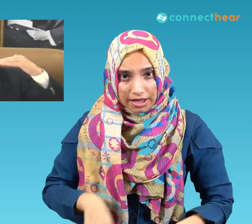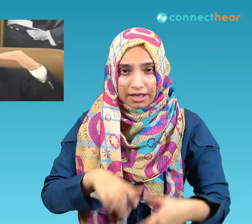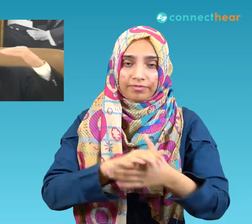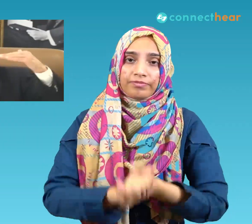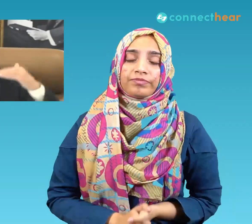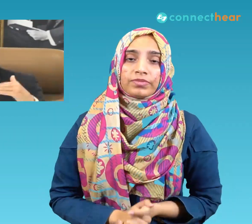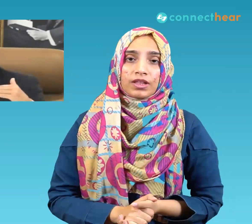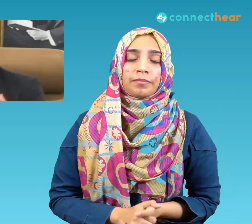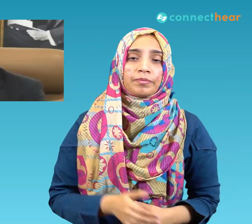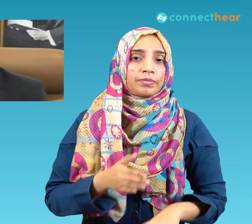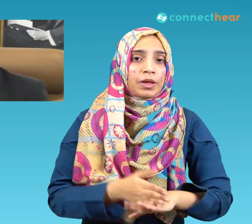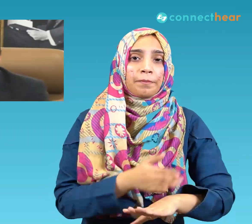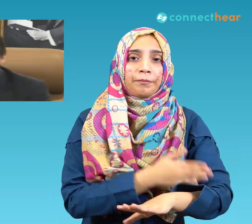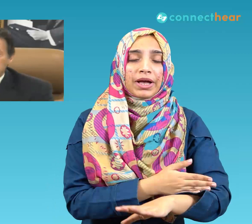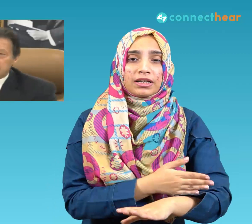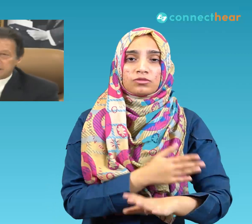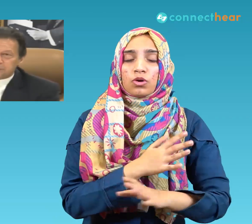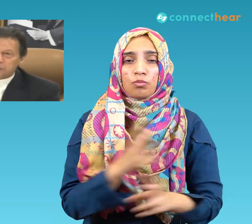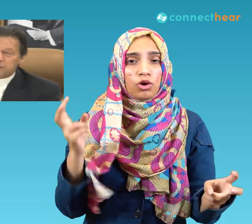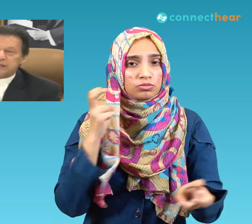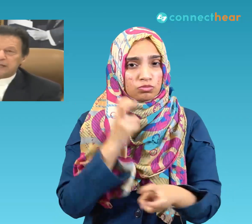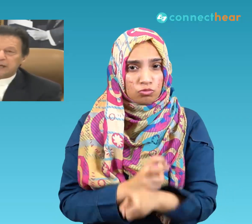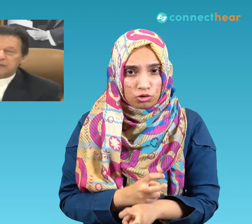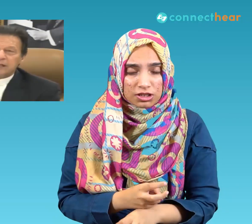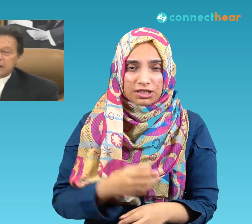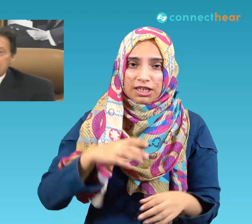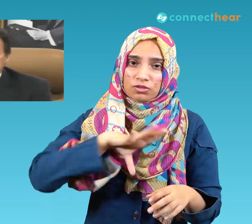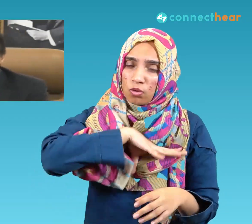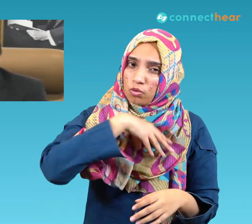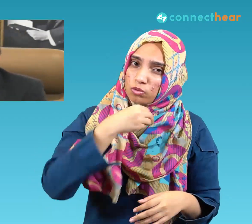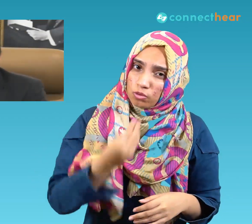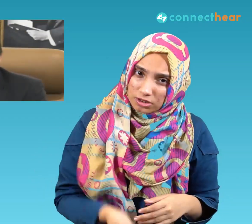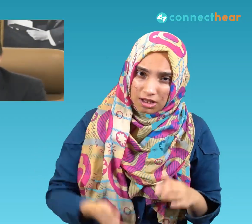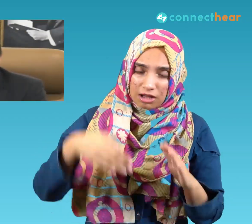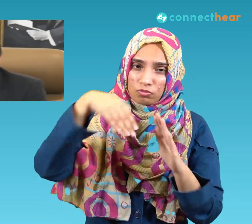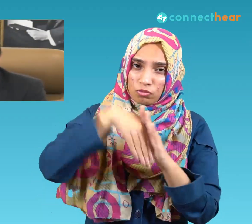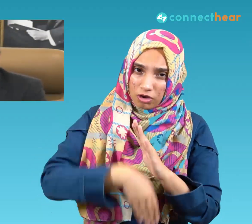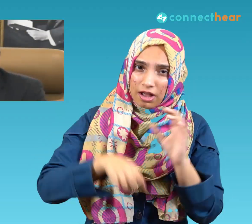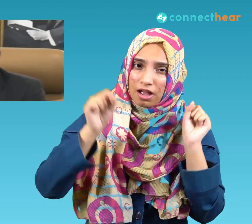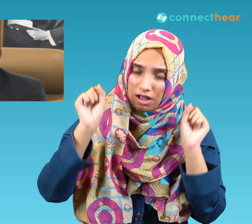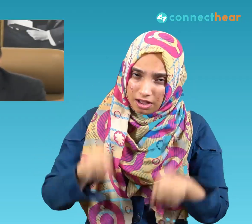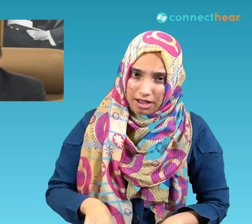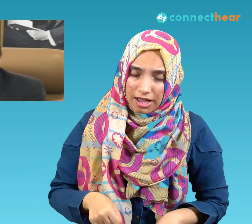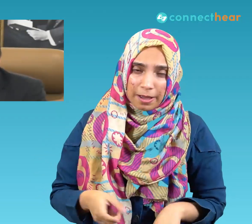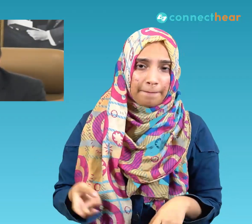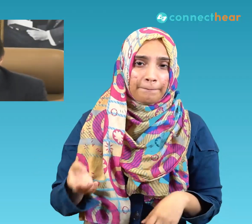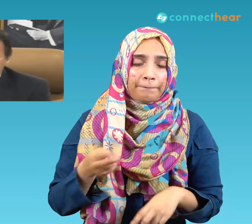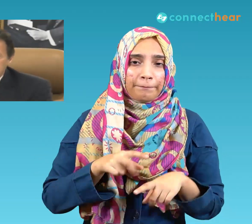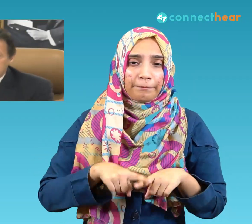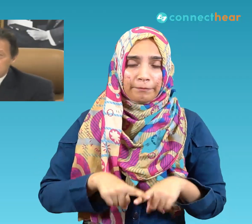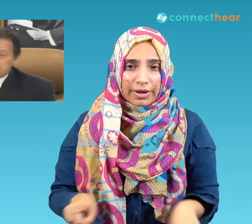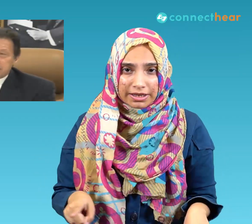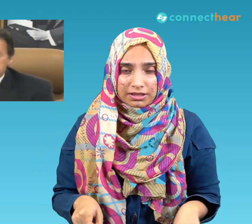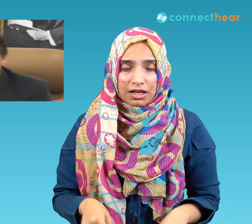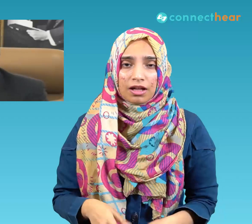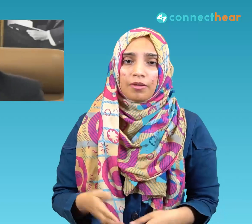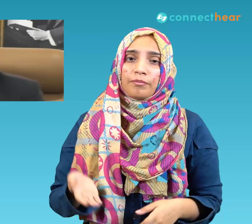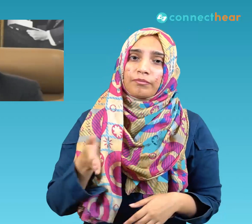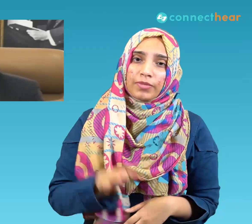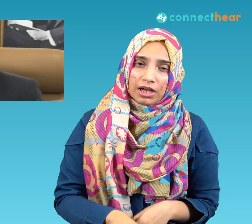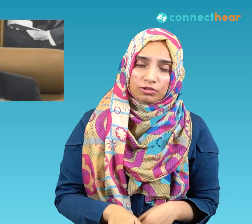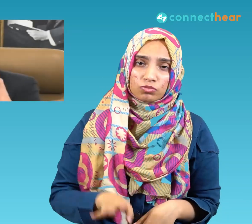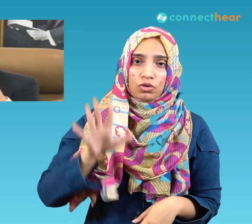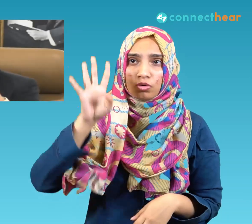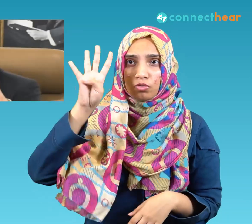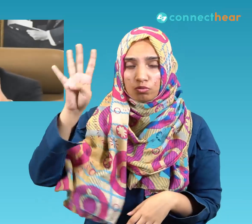was artificially kept high. As a result, the exports went down, and we had the biggest trade gap of $40 billion between import and